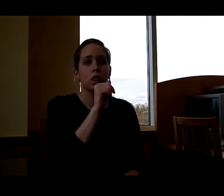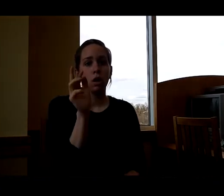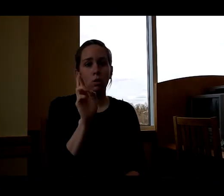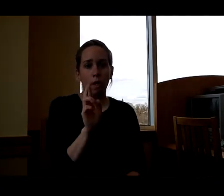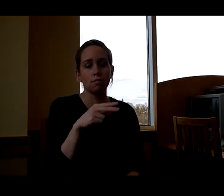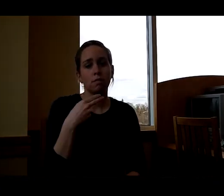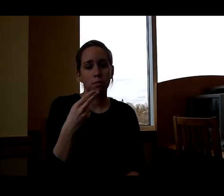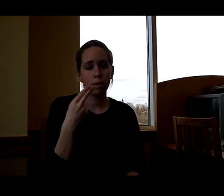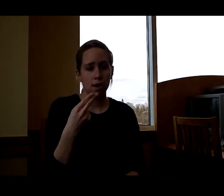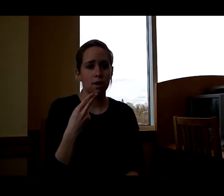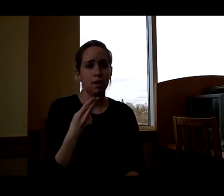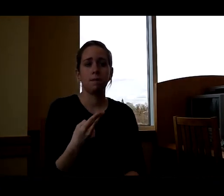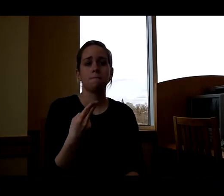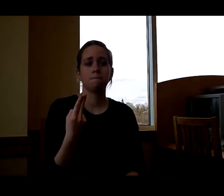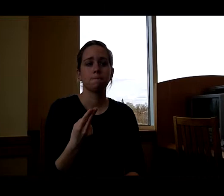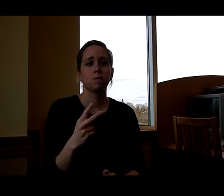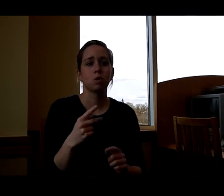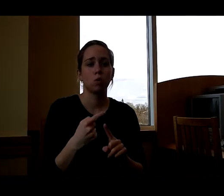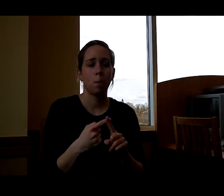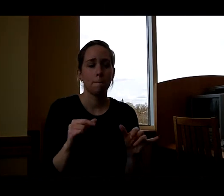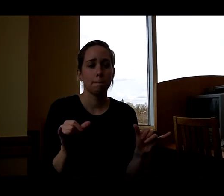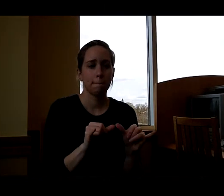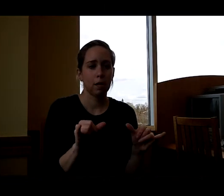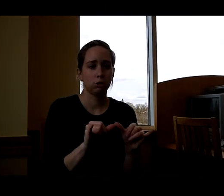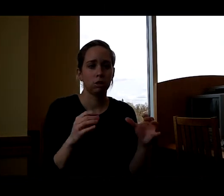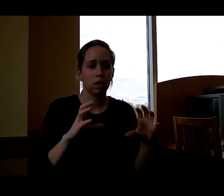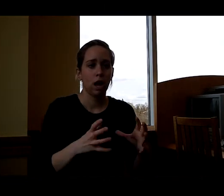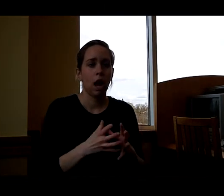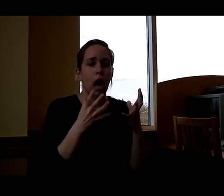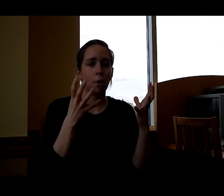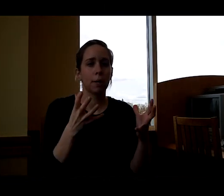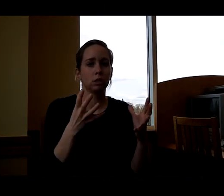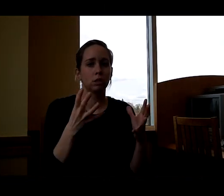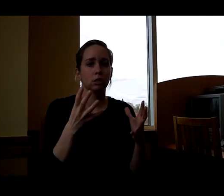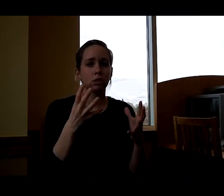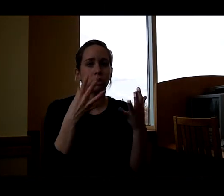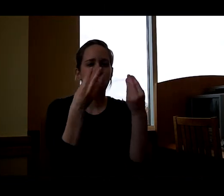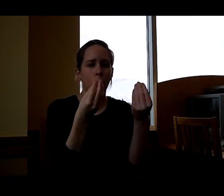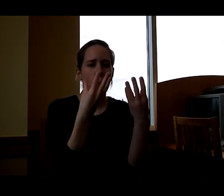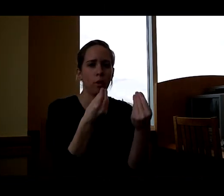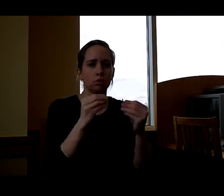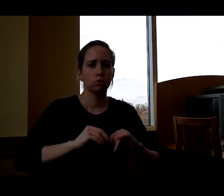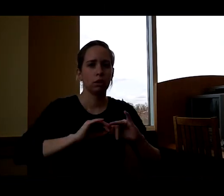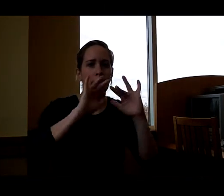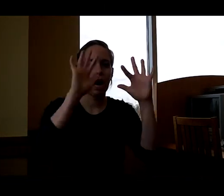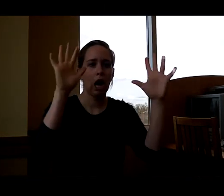us is we're measuring how much moisture is in the air at that time compared to how